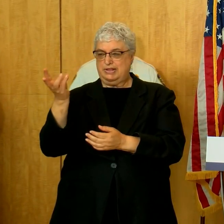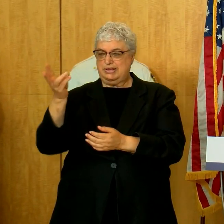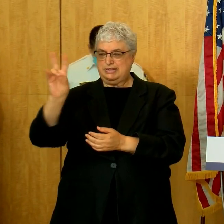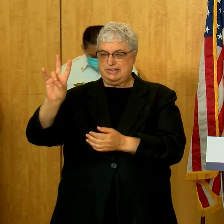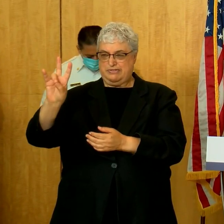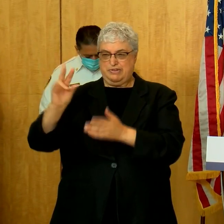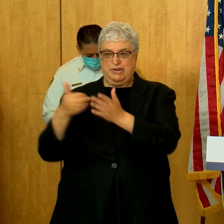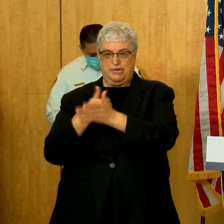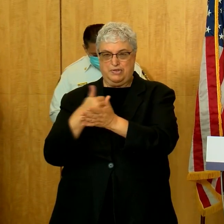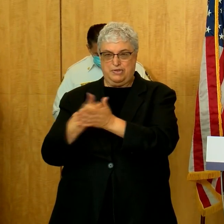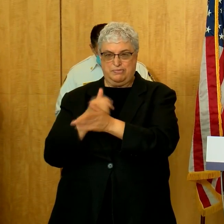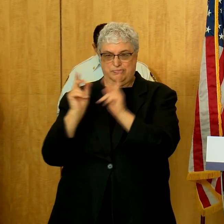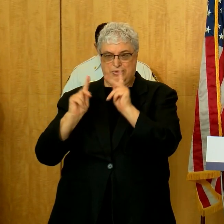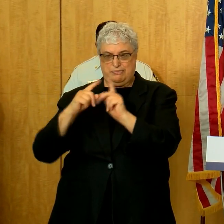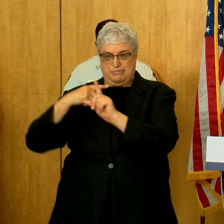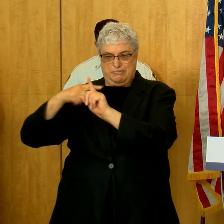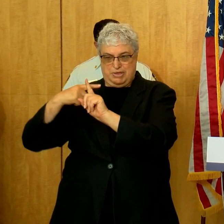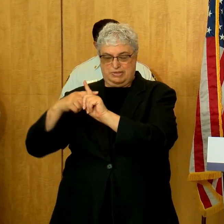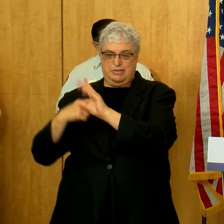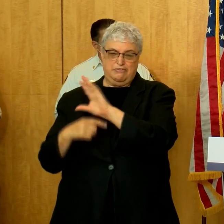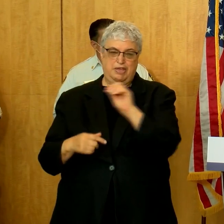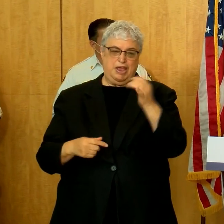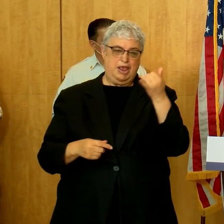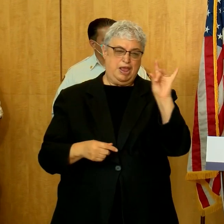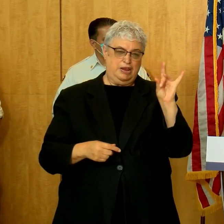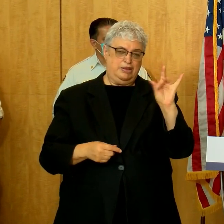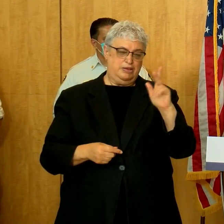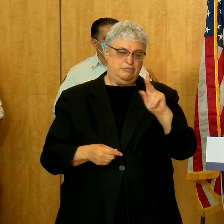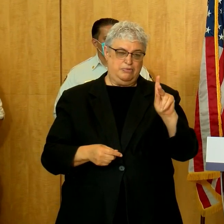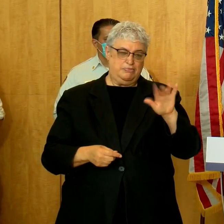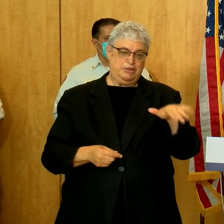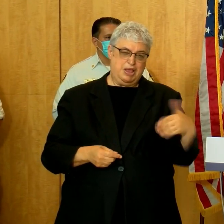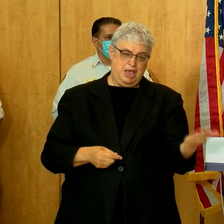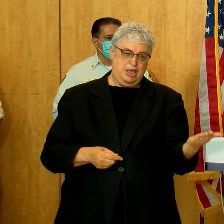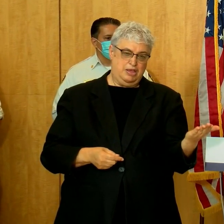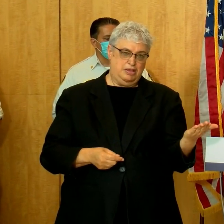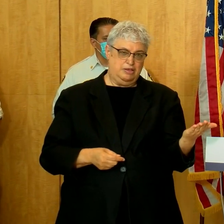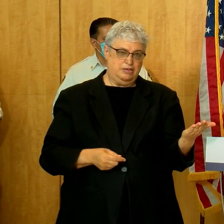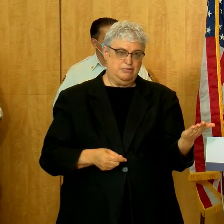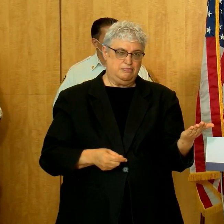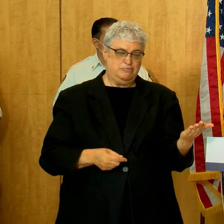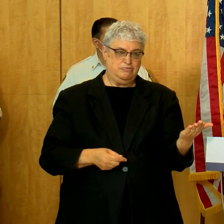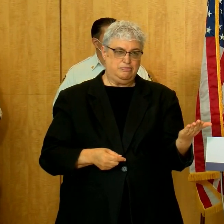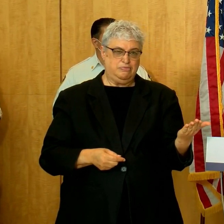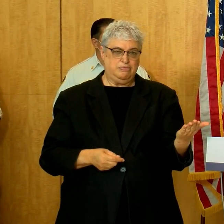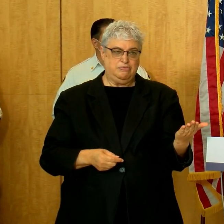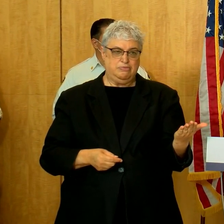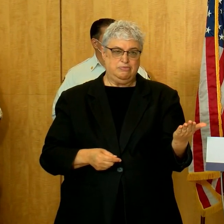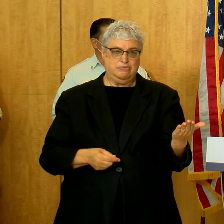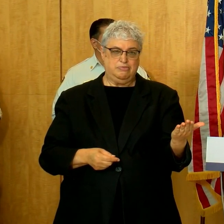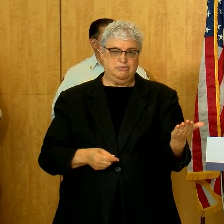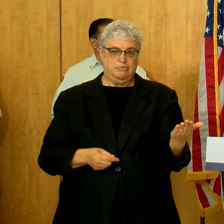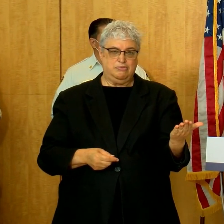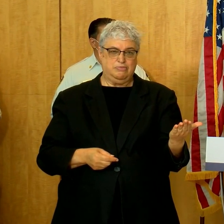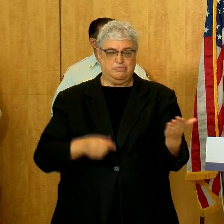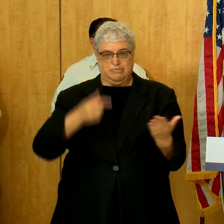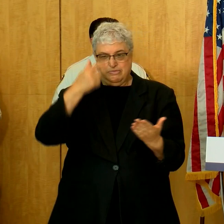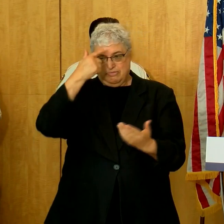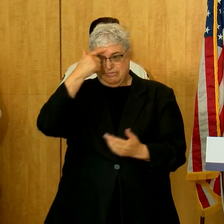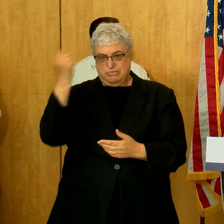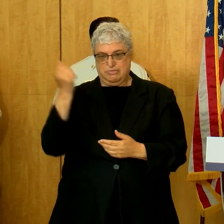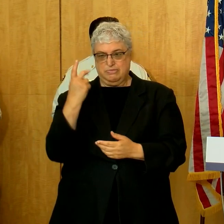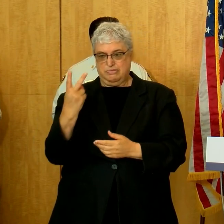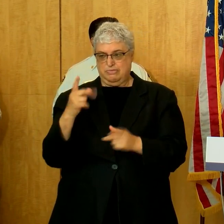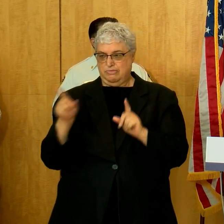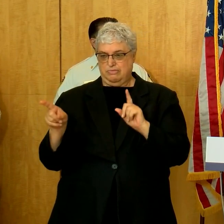367 newly positive cases and 18 more people on the list of people who have died. And because these